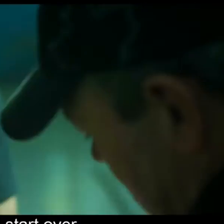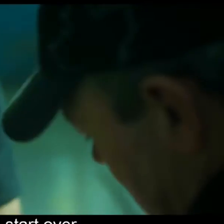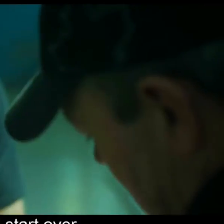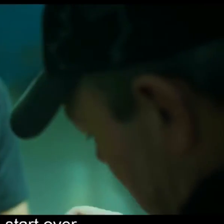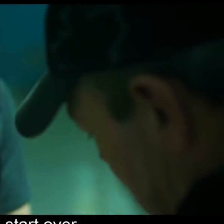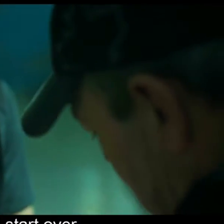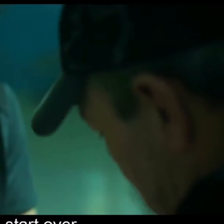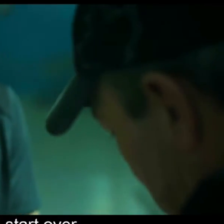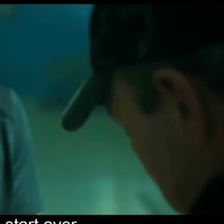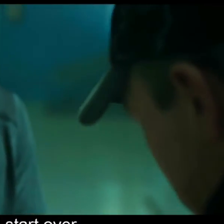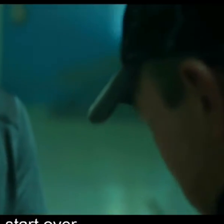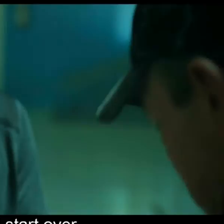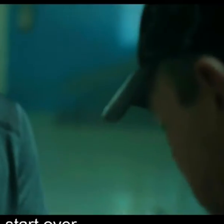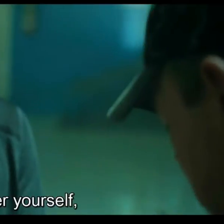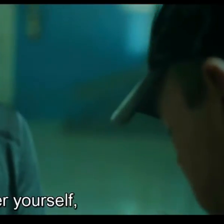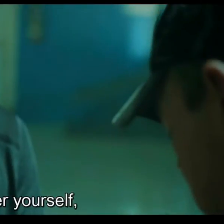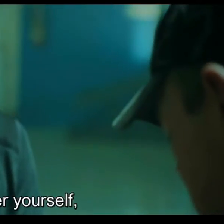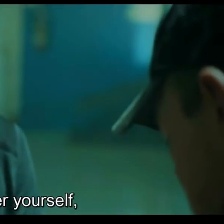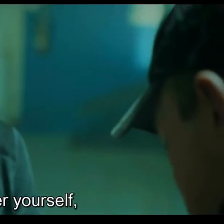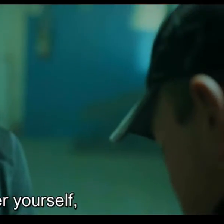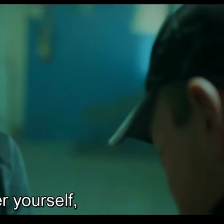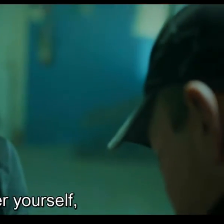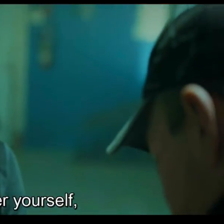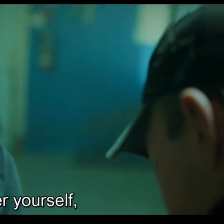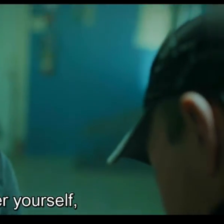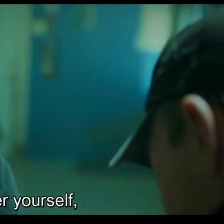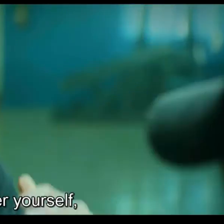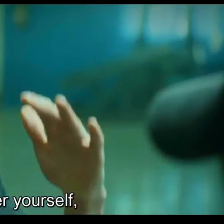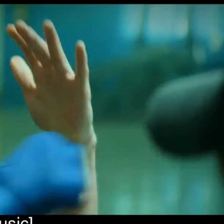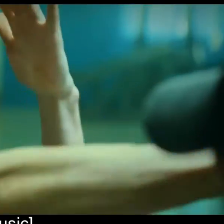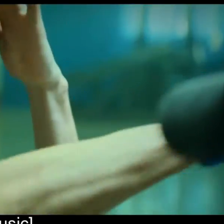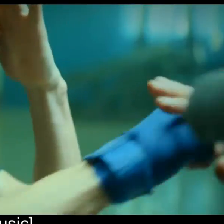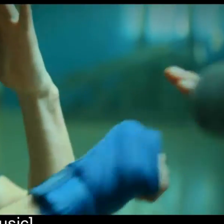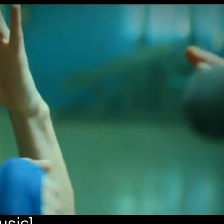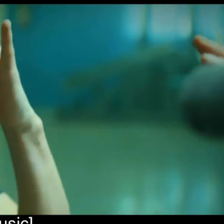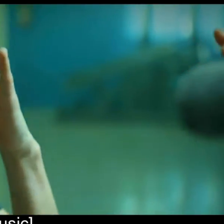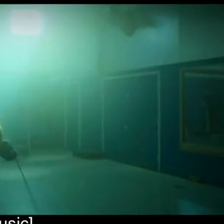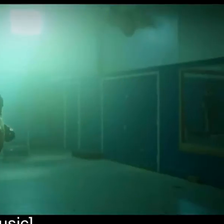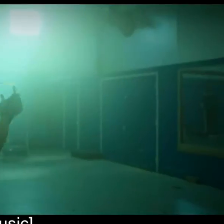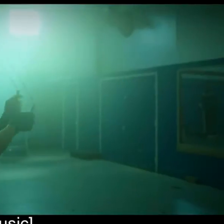shake it off and start over and try to better yourself, right?